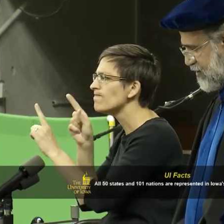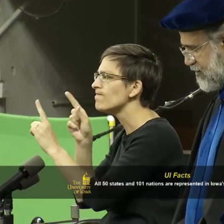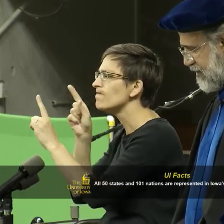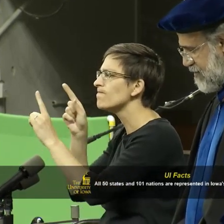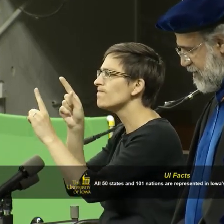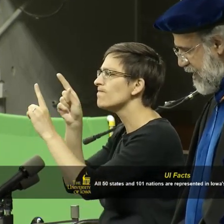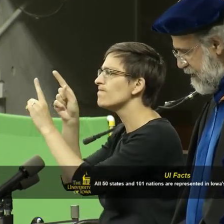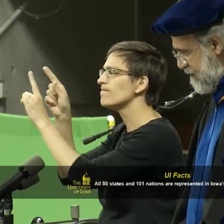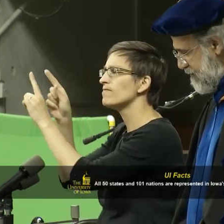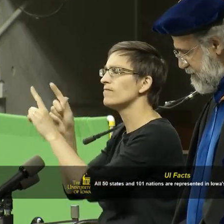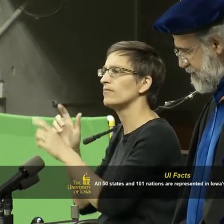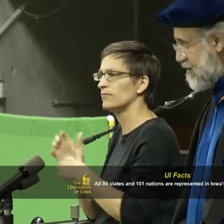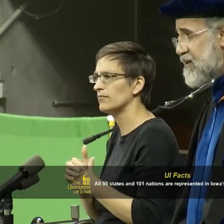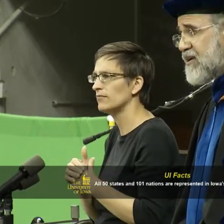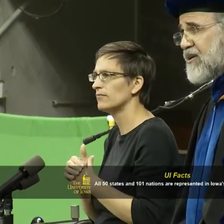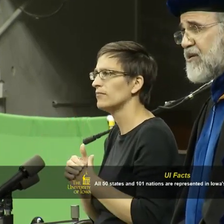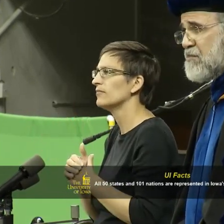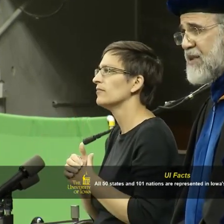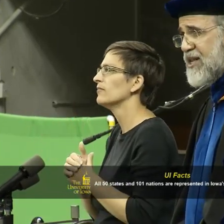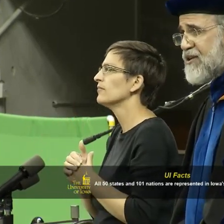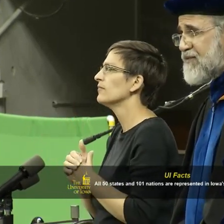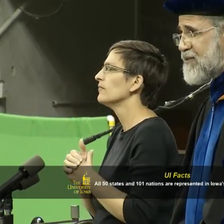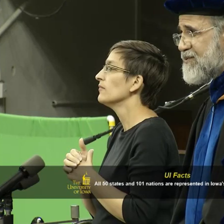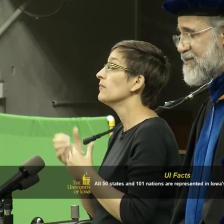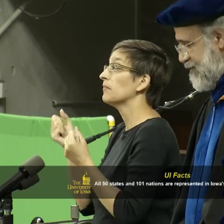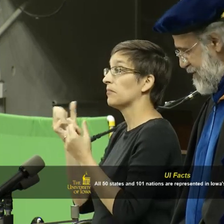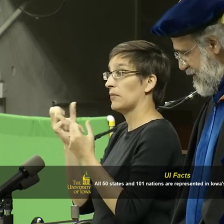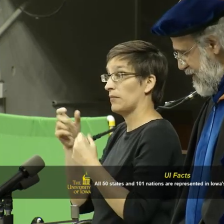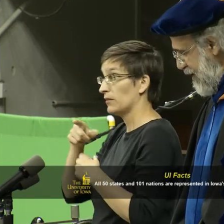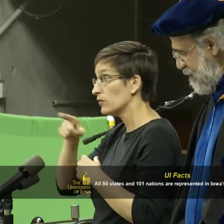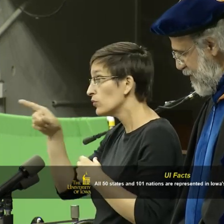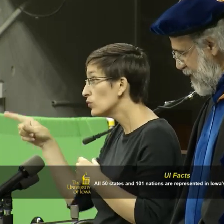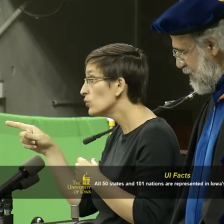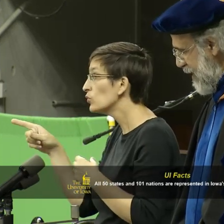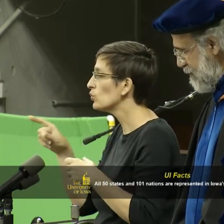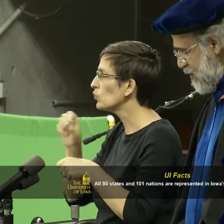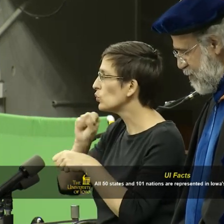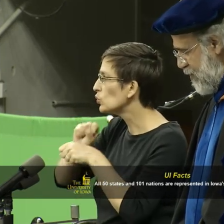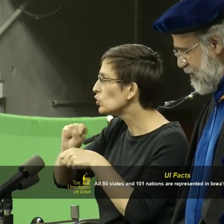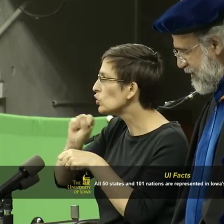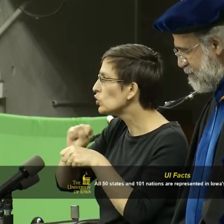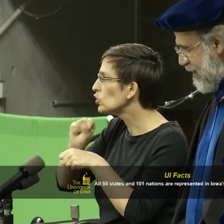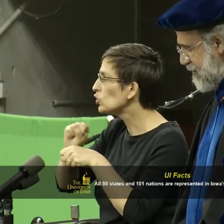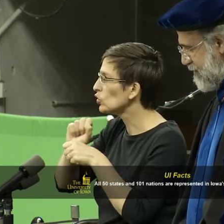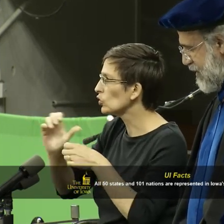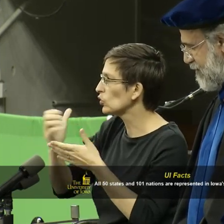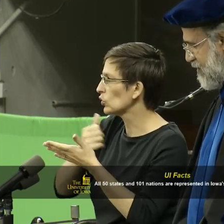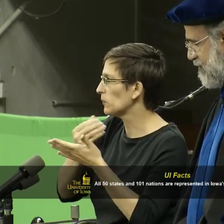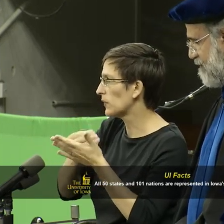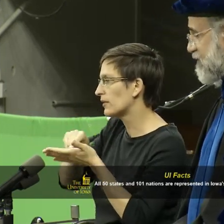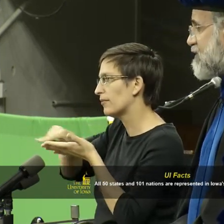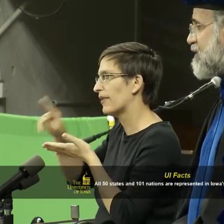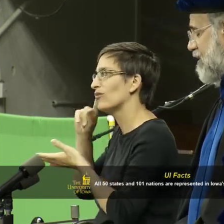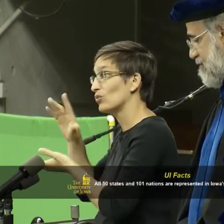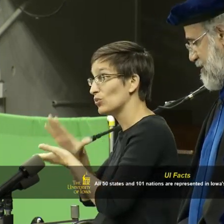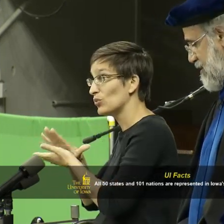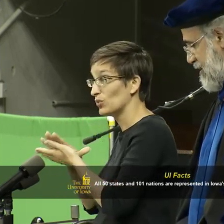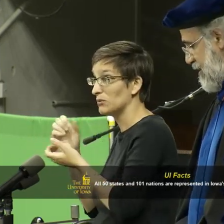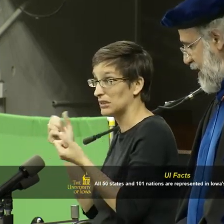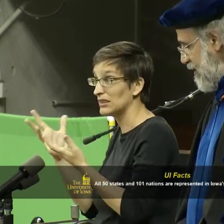important juncture in your lives. Many of you have worked to help support your expenses here at the